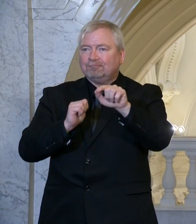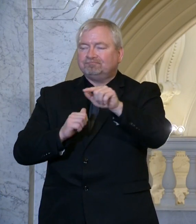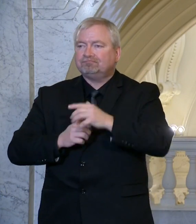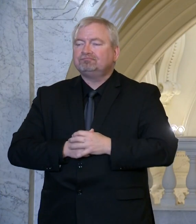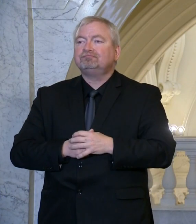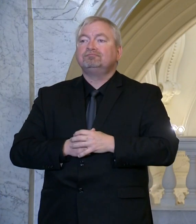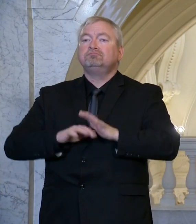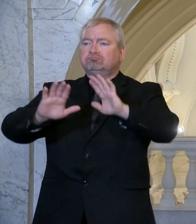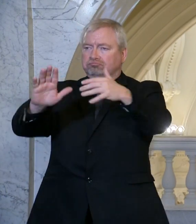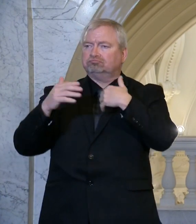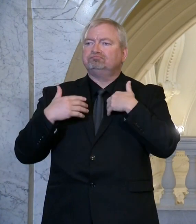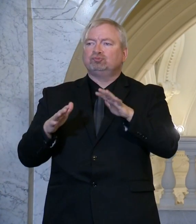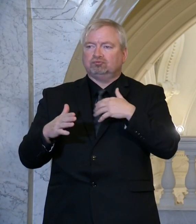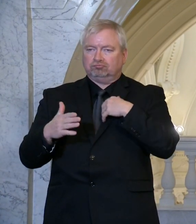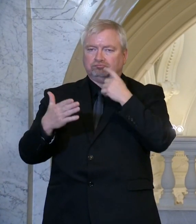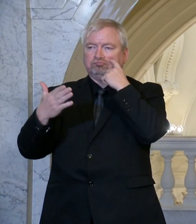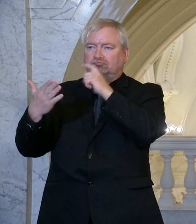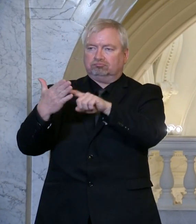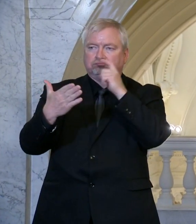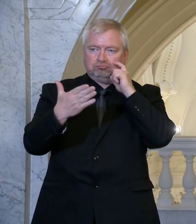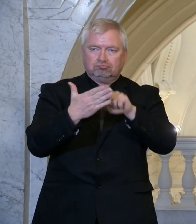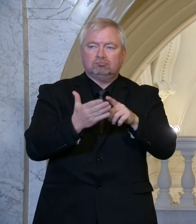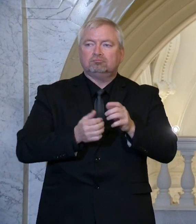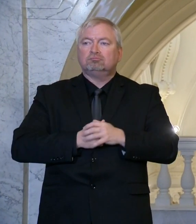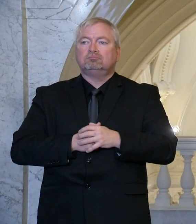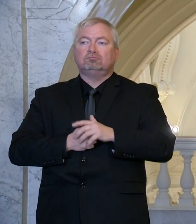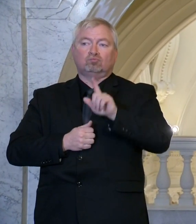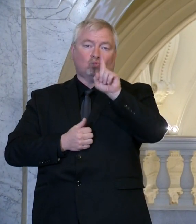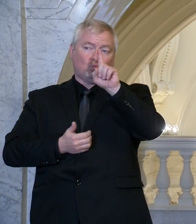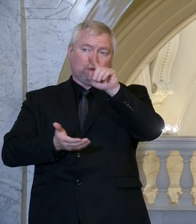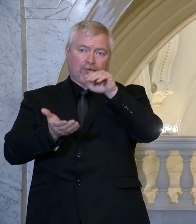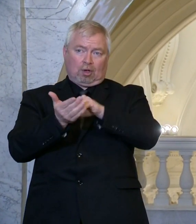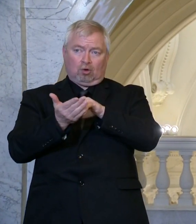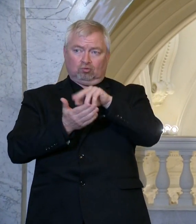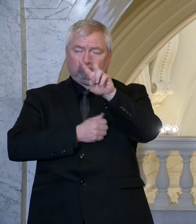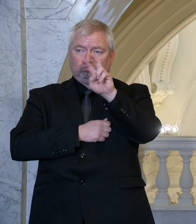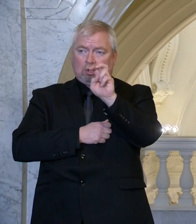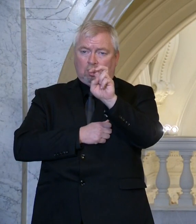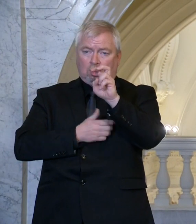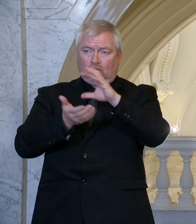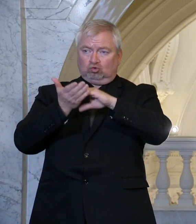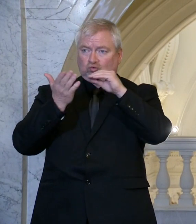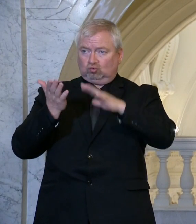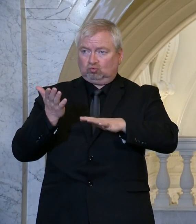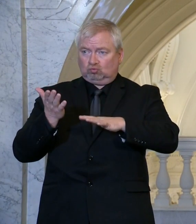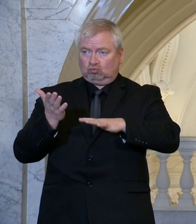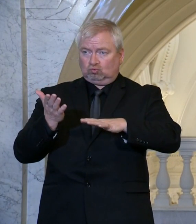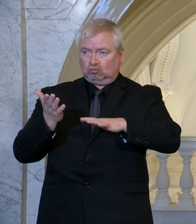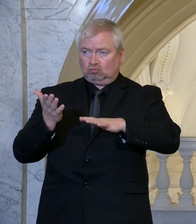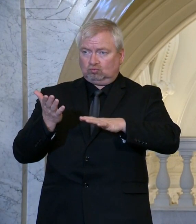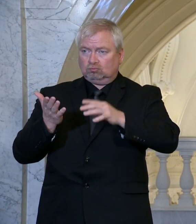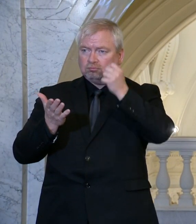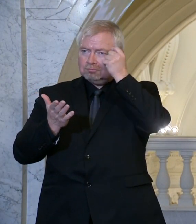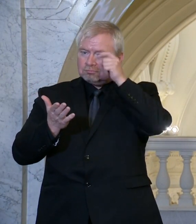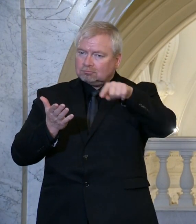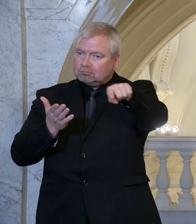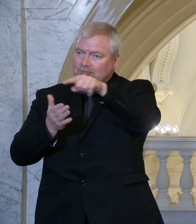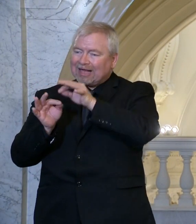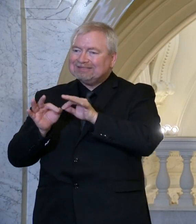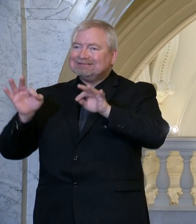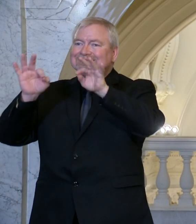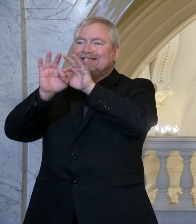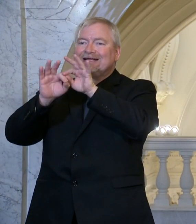than 1,200 school-age children of essential personnel at various locations throughout Maryland in spaces such as